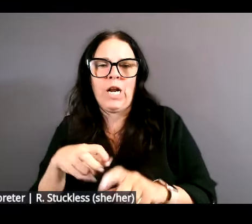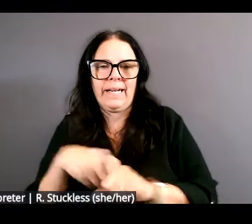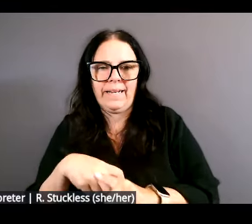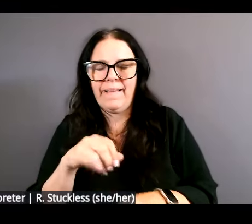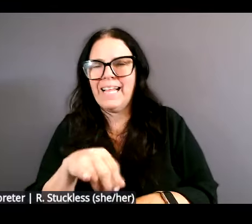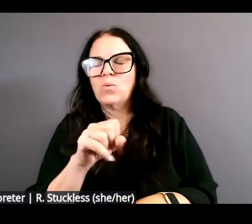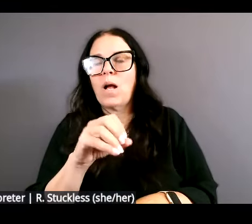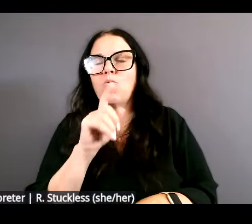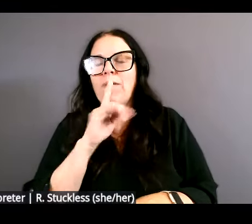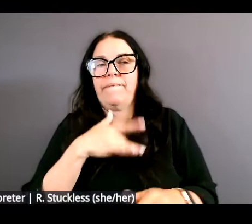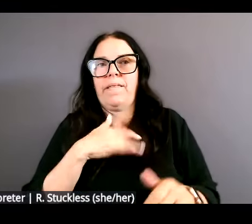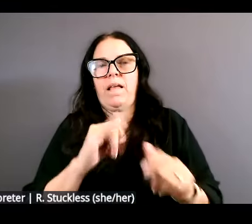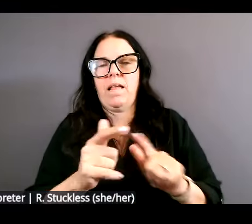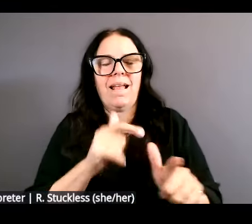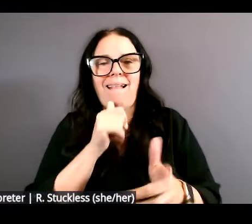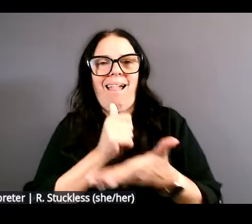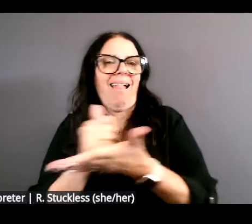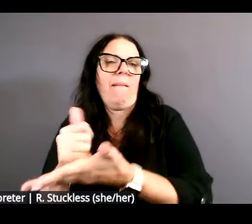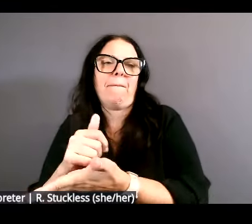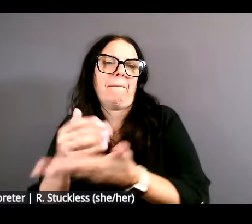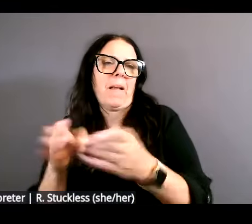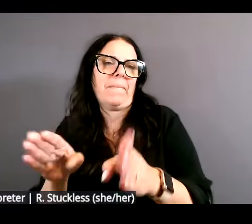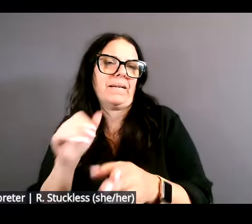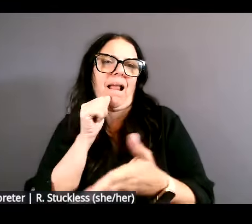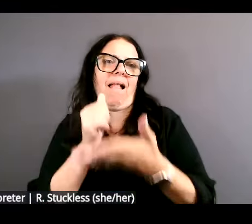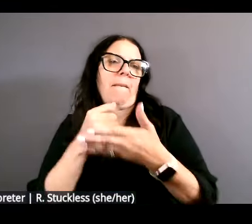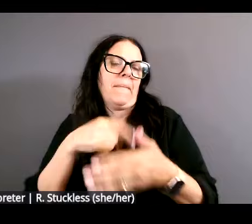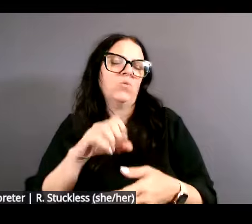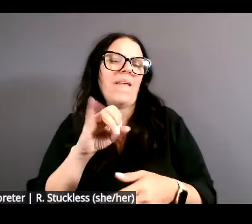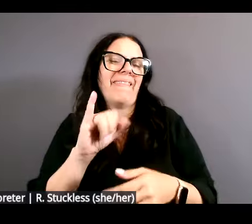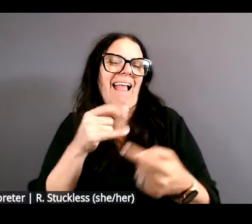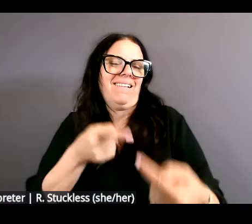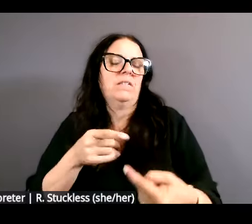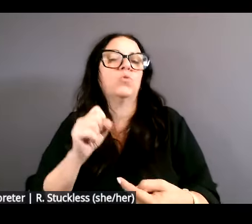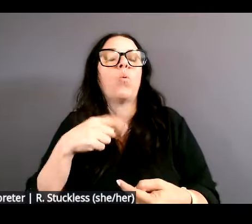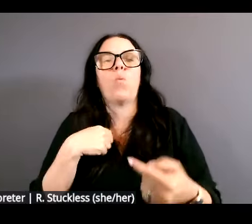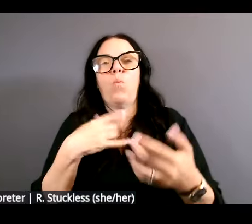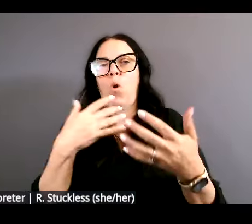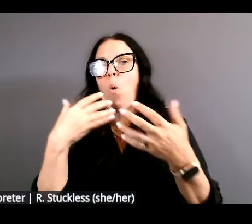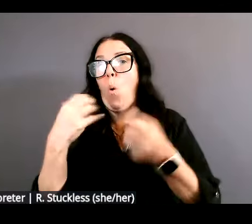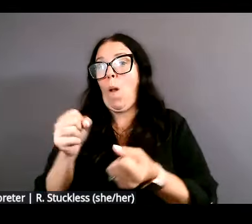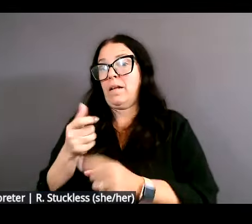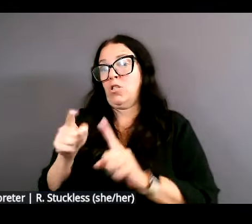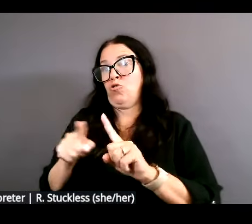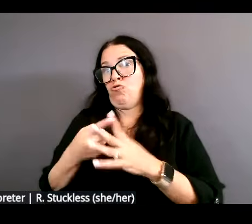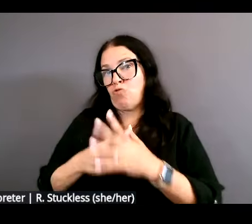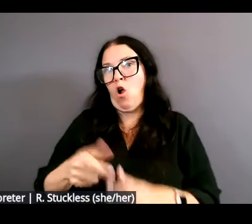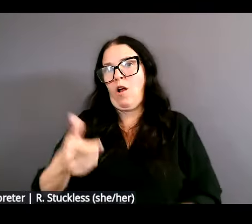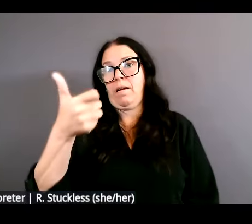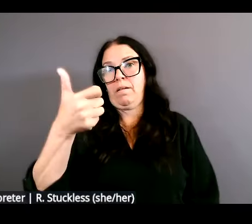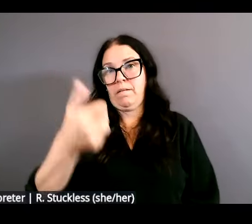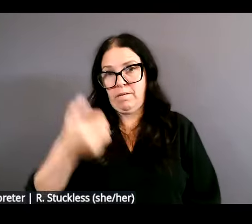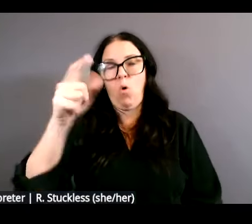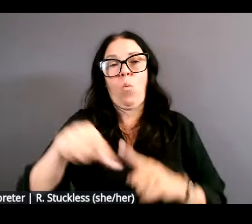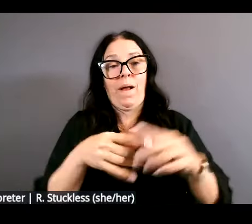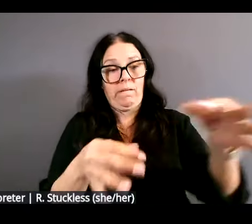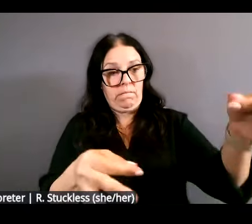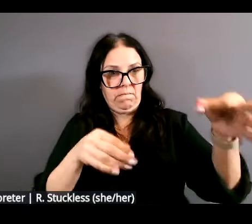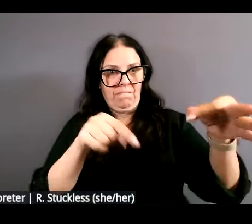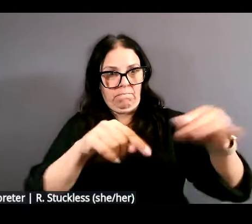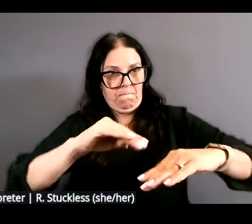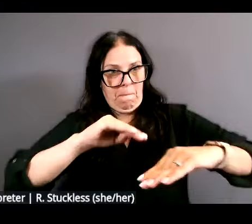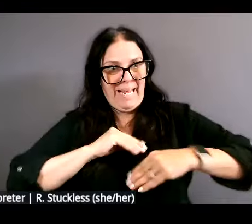benefiting either the public or ourselves. And it's a little bit of a struggle. So that is the other change that is the one change to quote